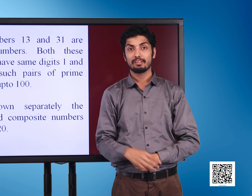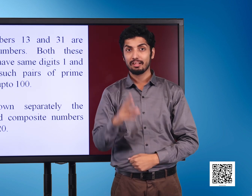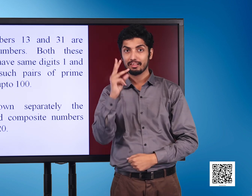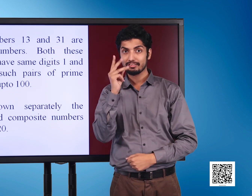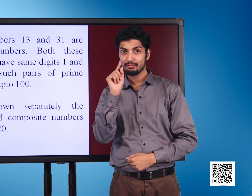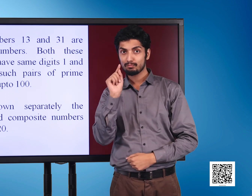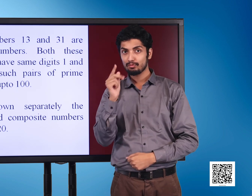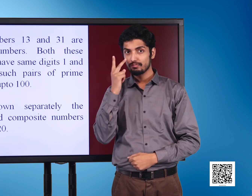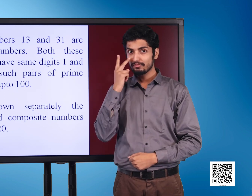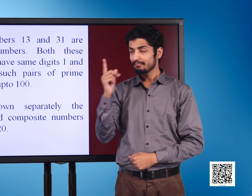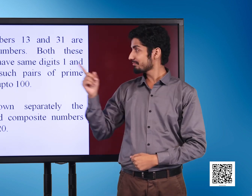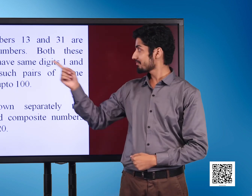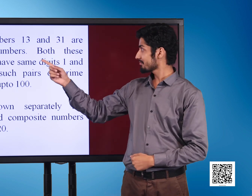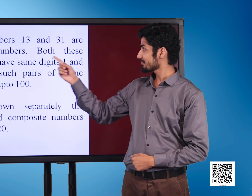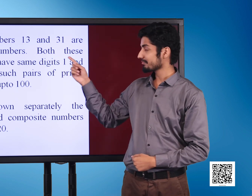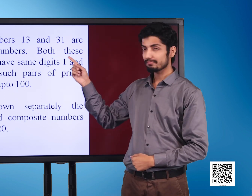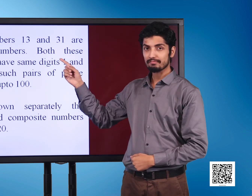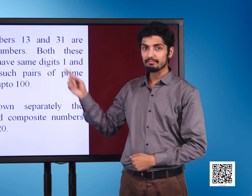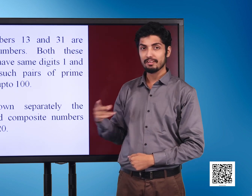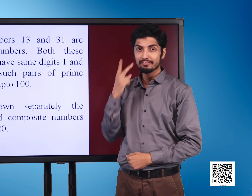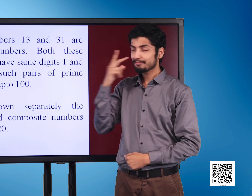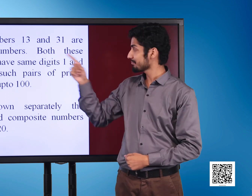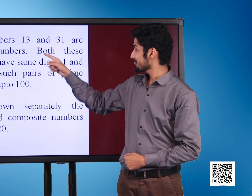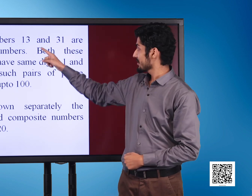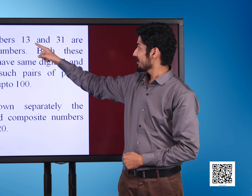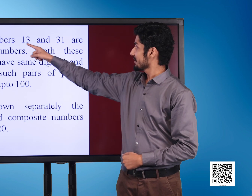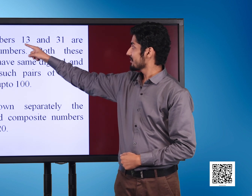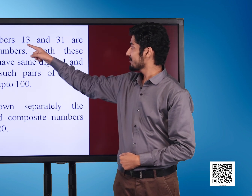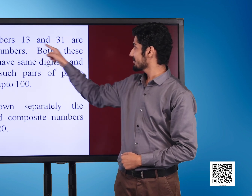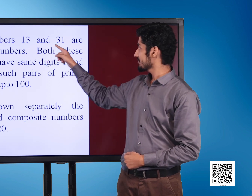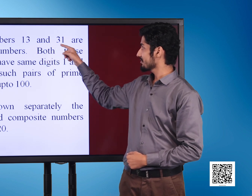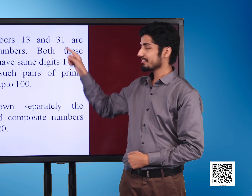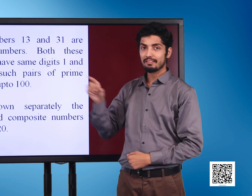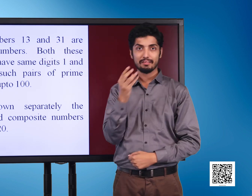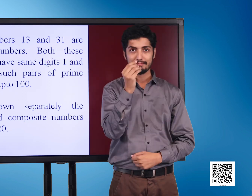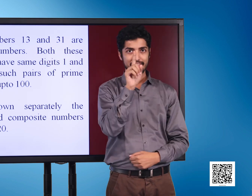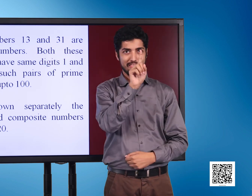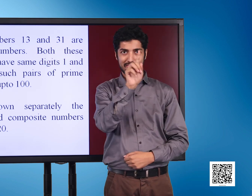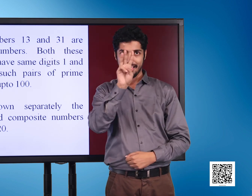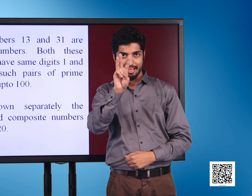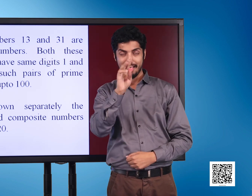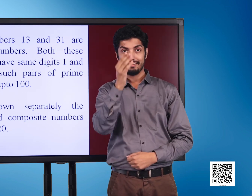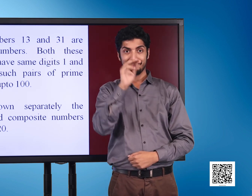Three. The numbers 13 and 31 are prime numbers.